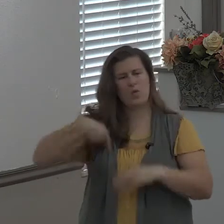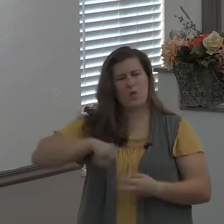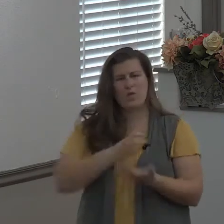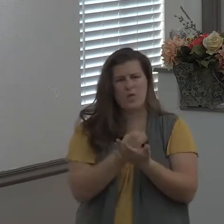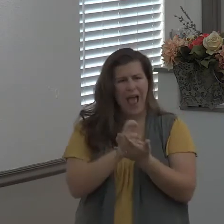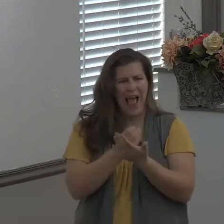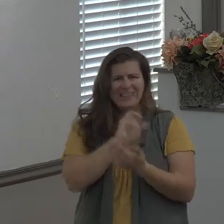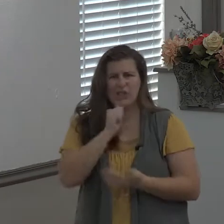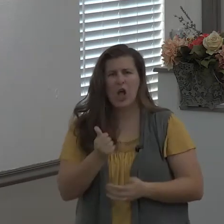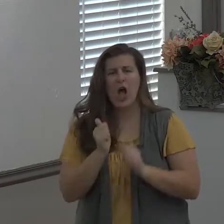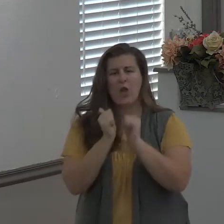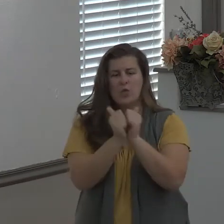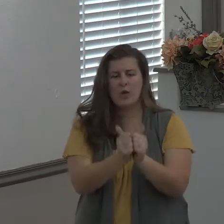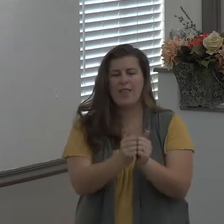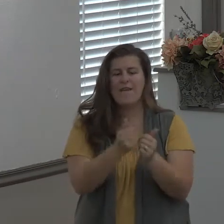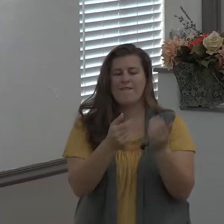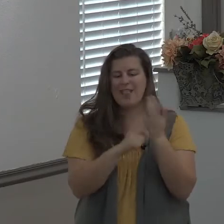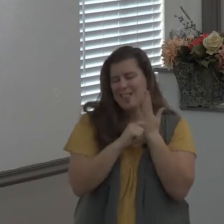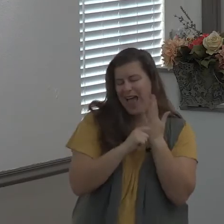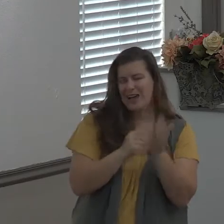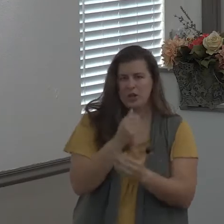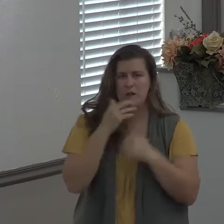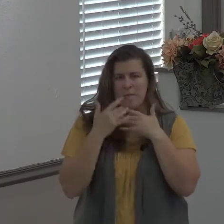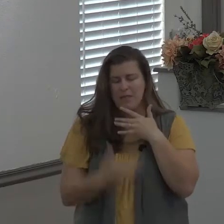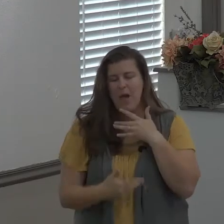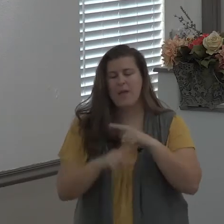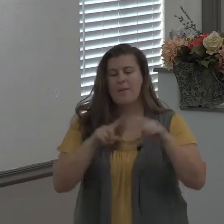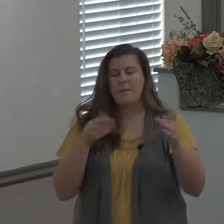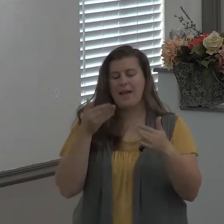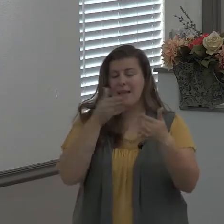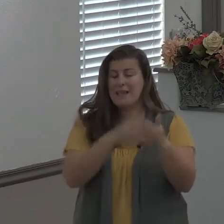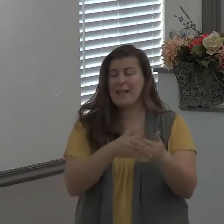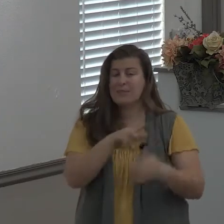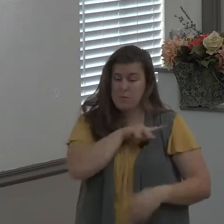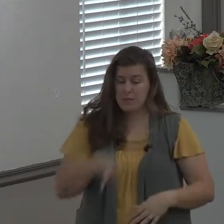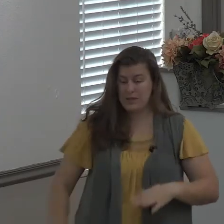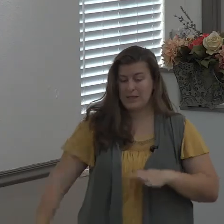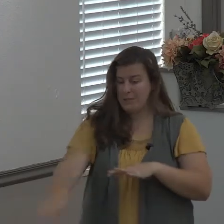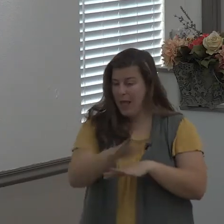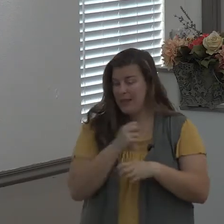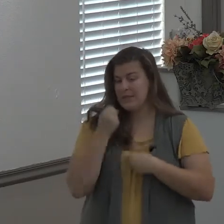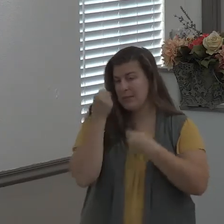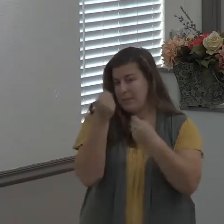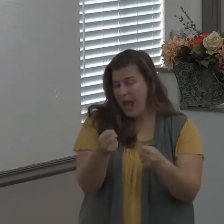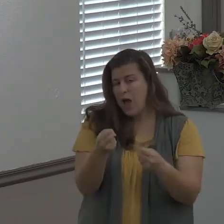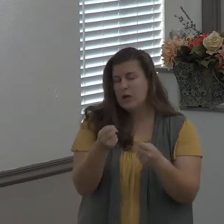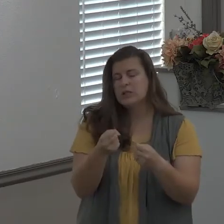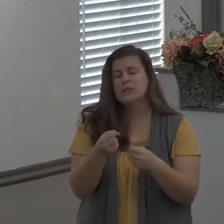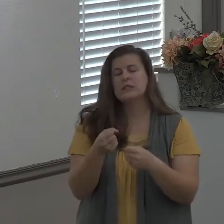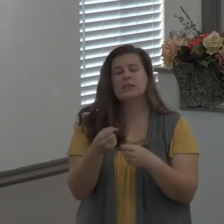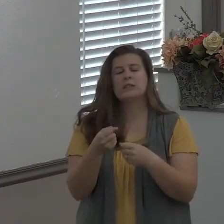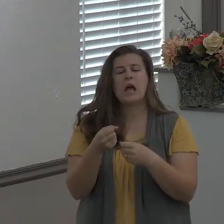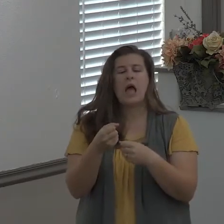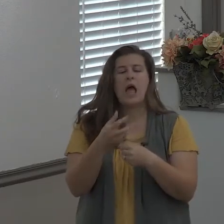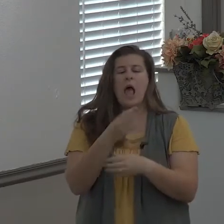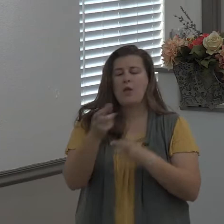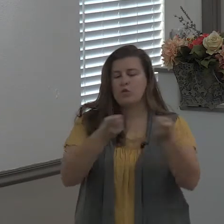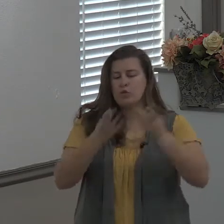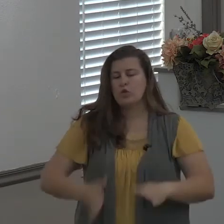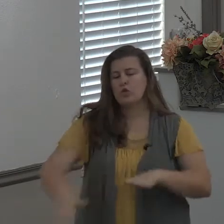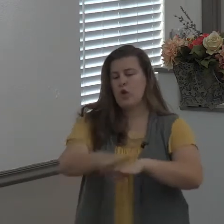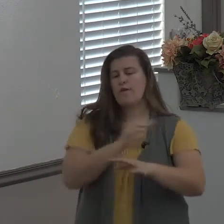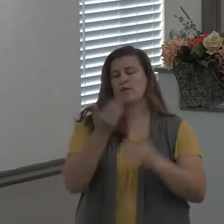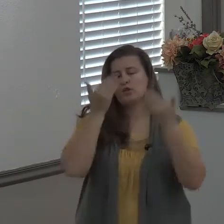saints." Go back to verse 12 and reread it with me. The Bible says, "For we wrestle not against flesh and blood, but